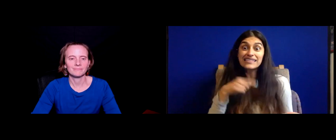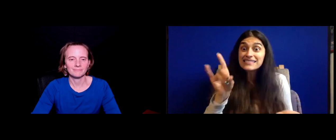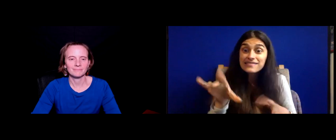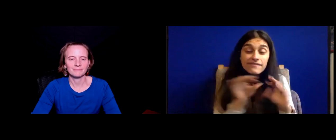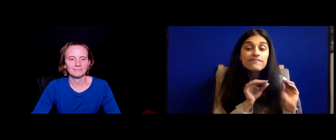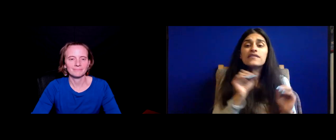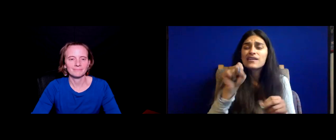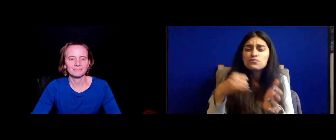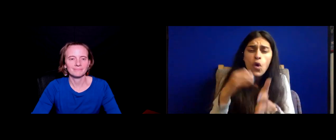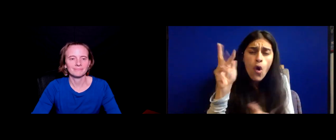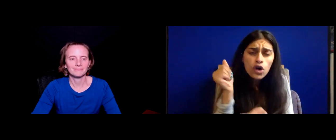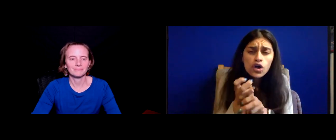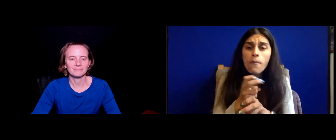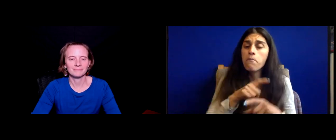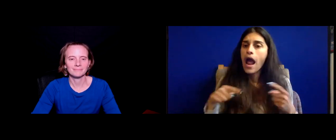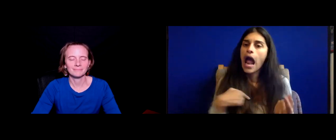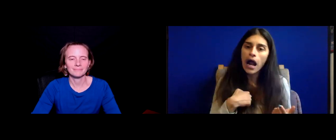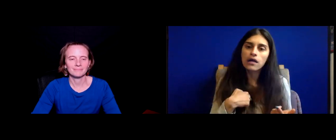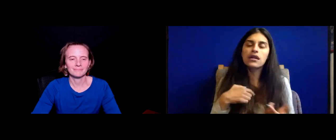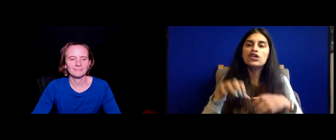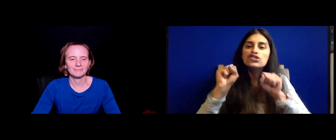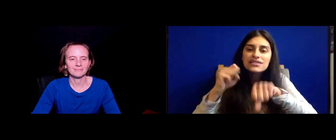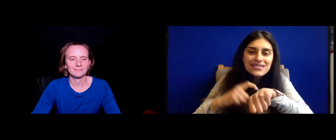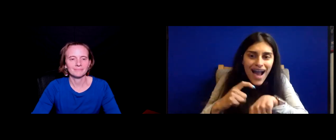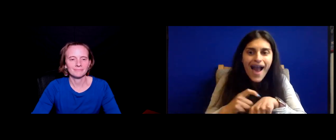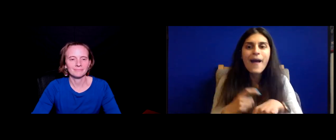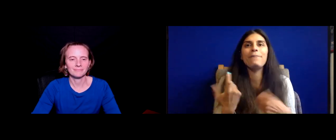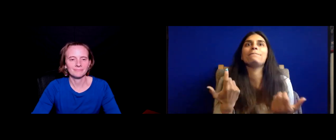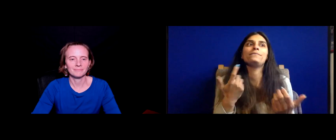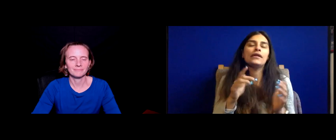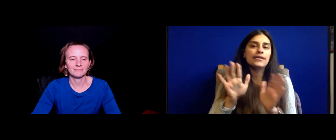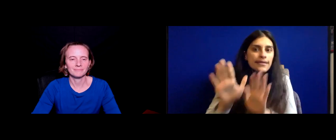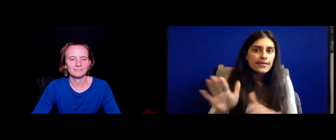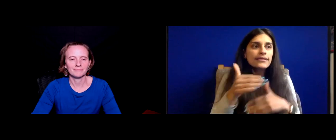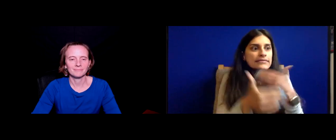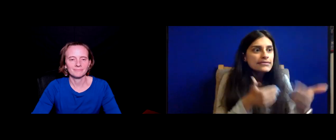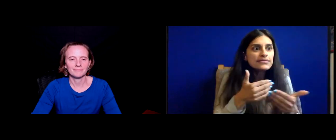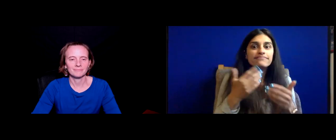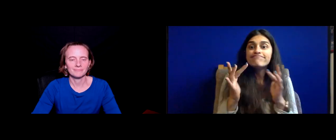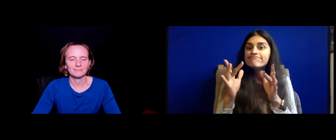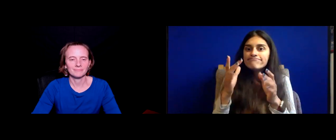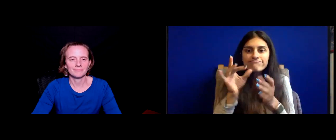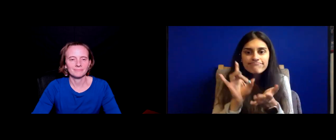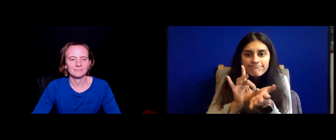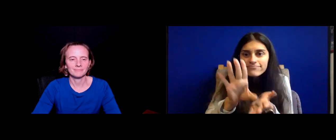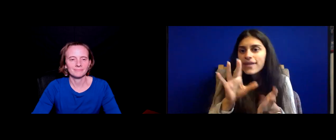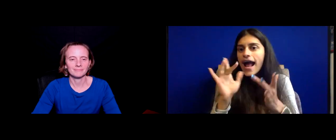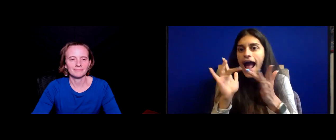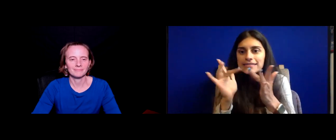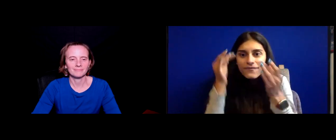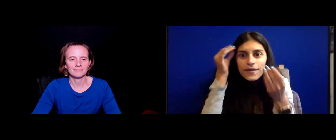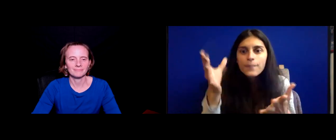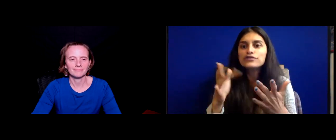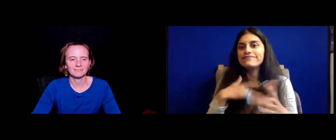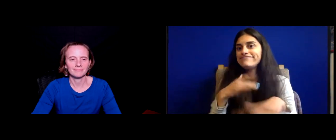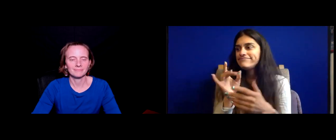to stop and leave. And I did leave. And it was hard. And it took time. And it took space for